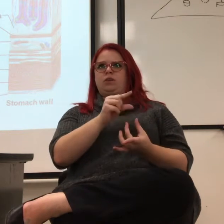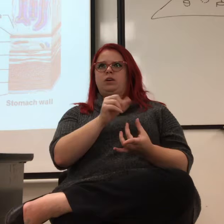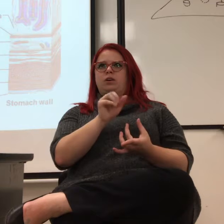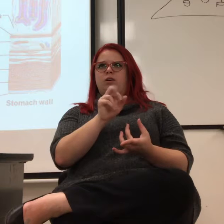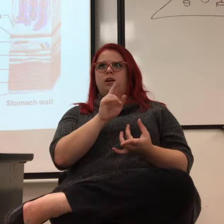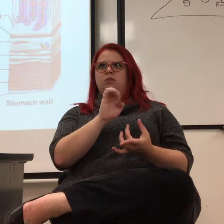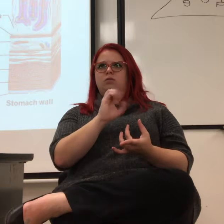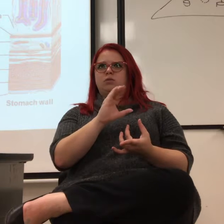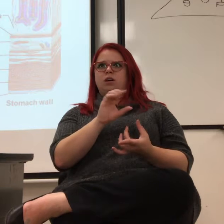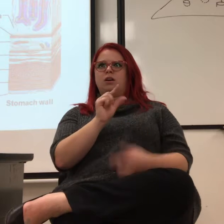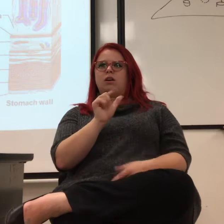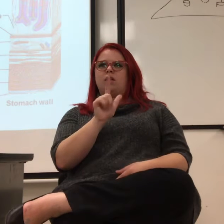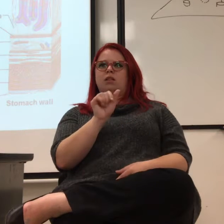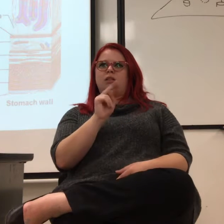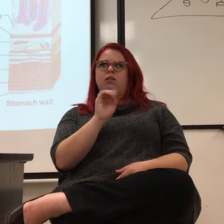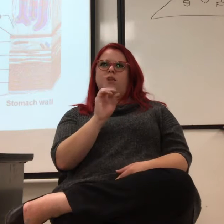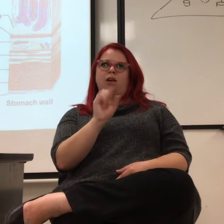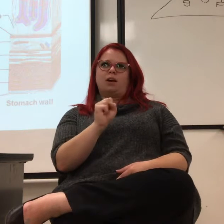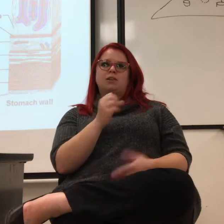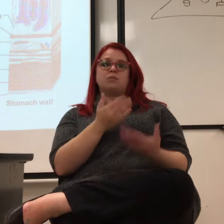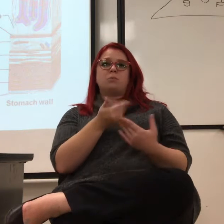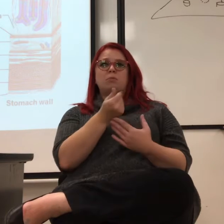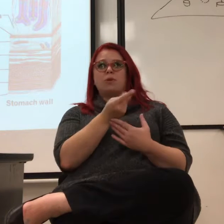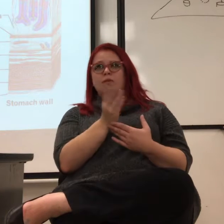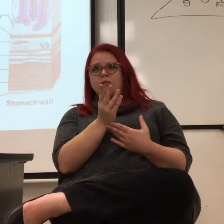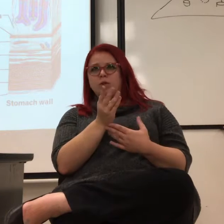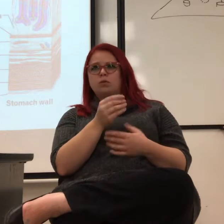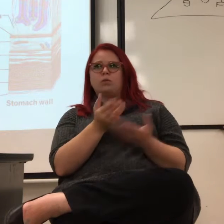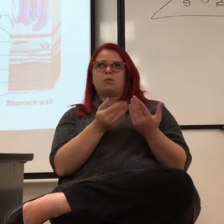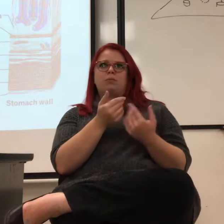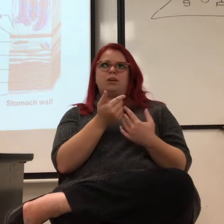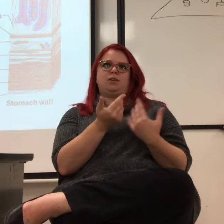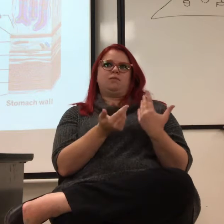glands. Maybe few, maybe several.